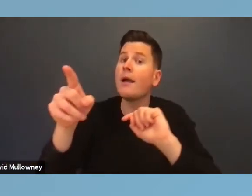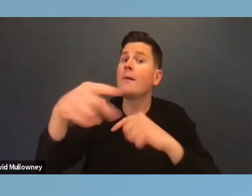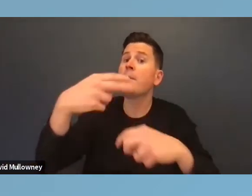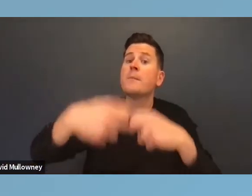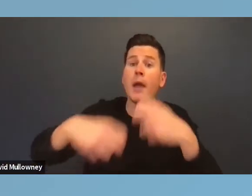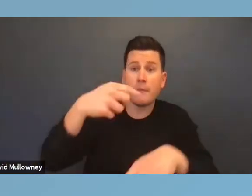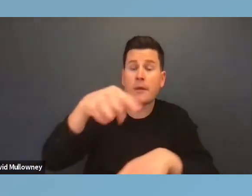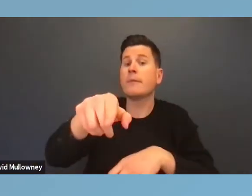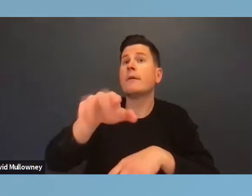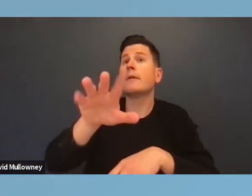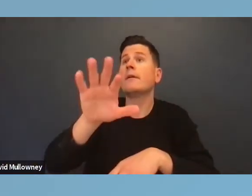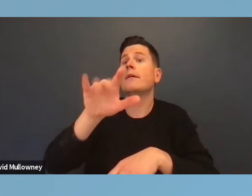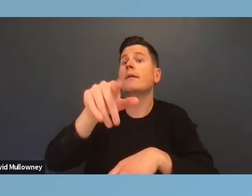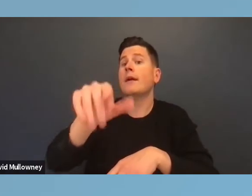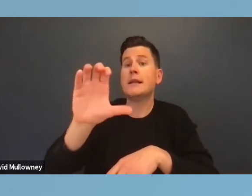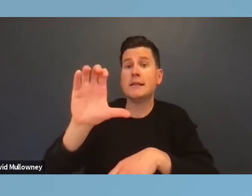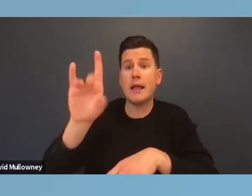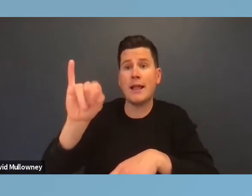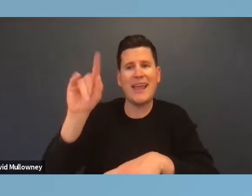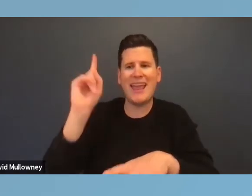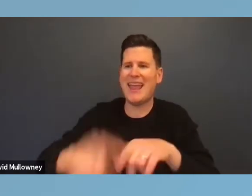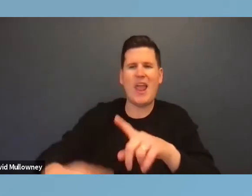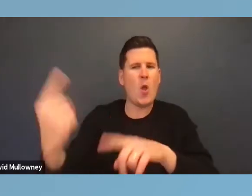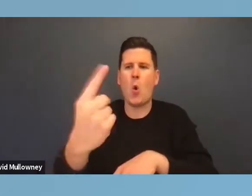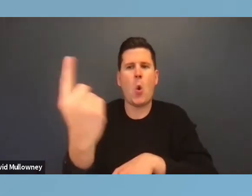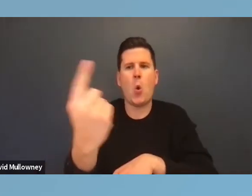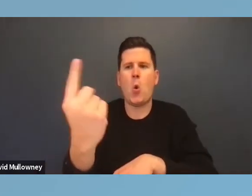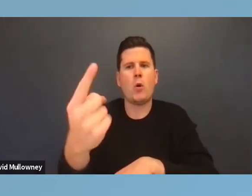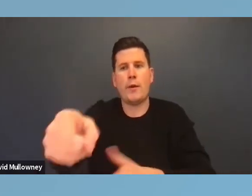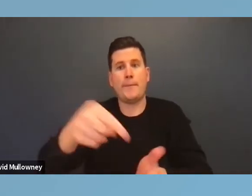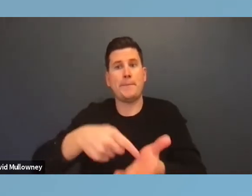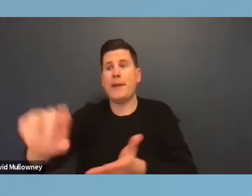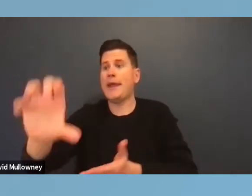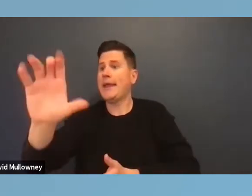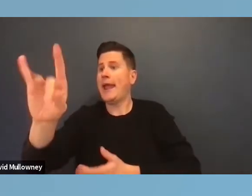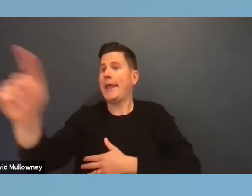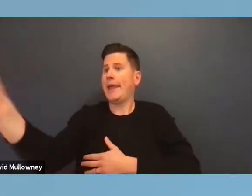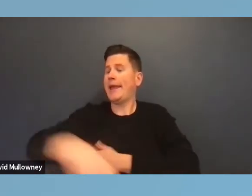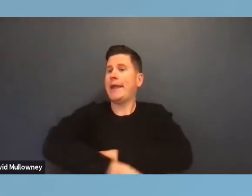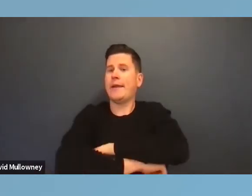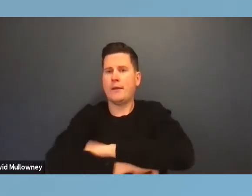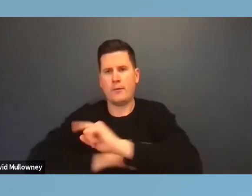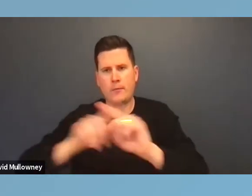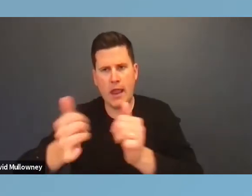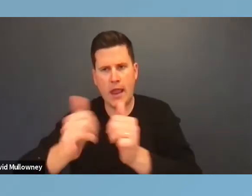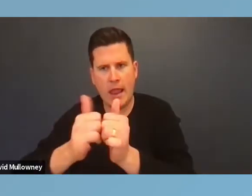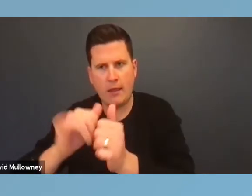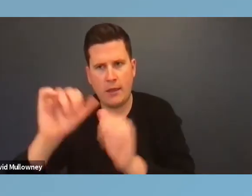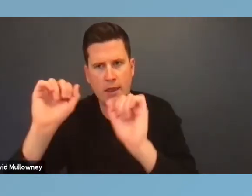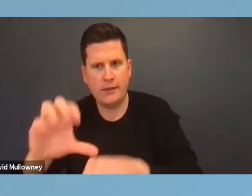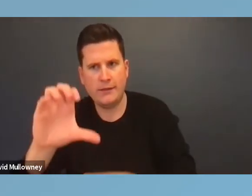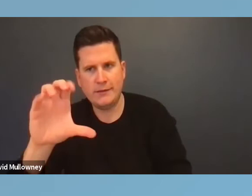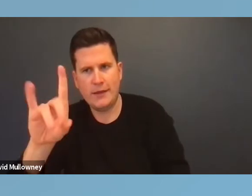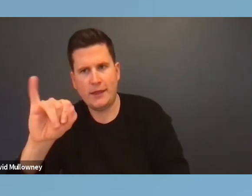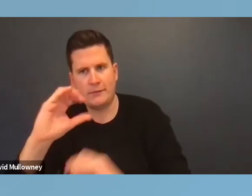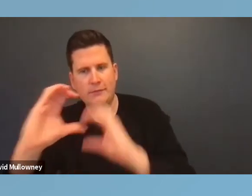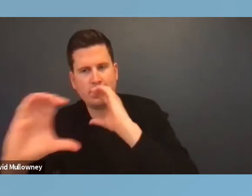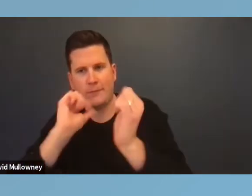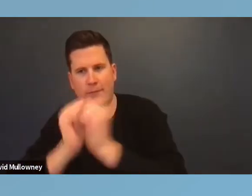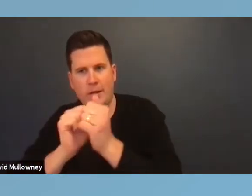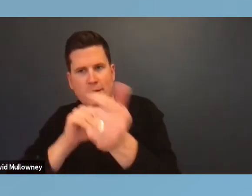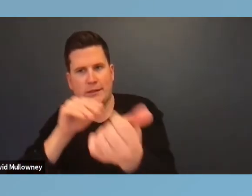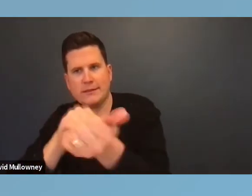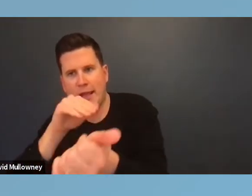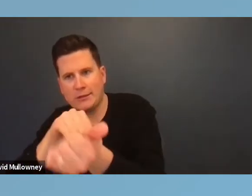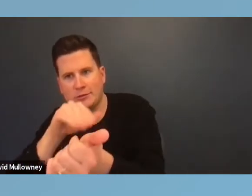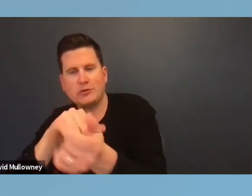is an understanding between them. However, the problem is you can't just get a CDI to come,